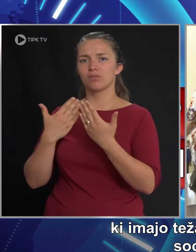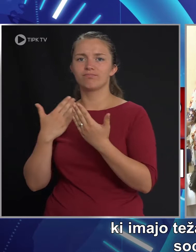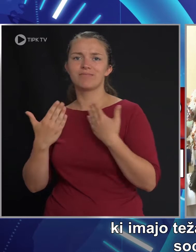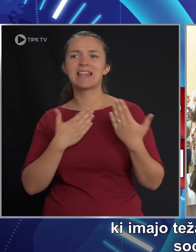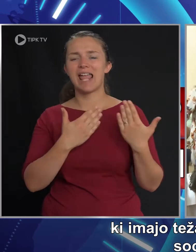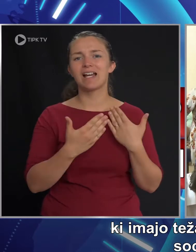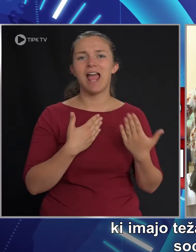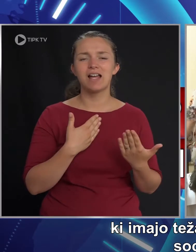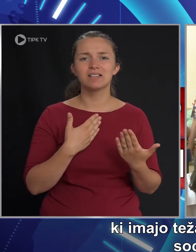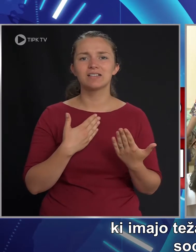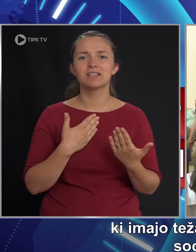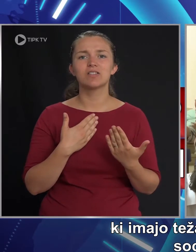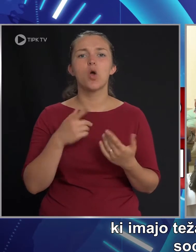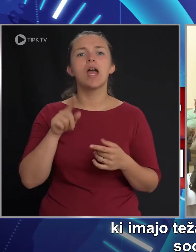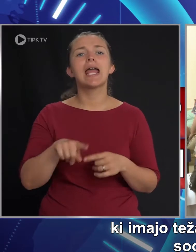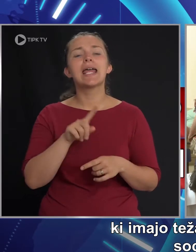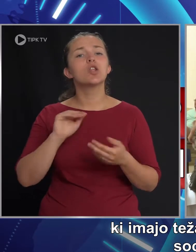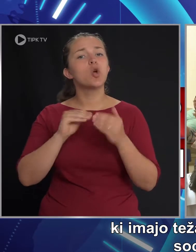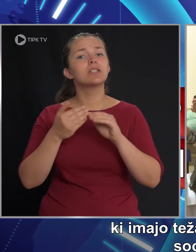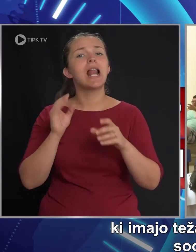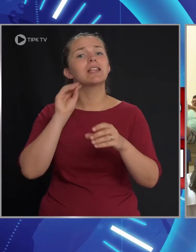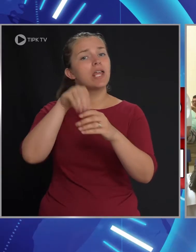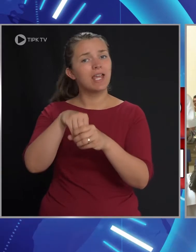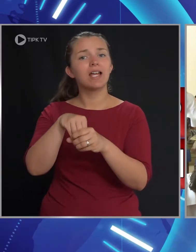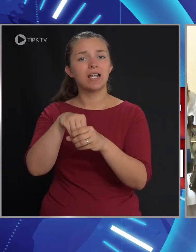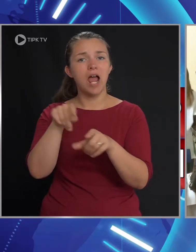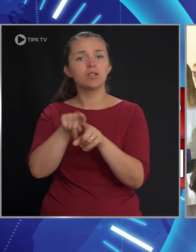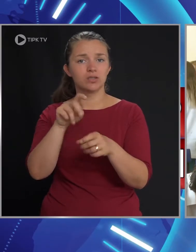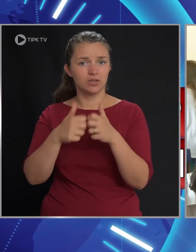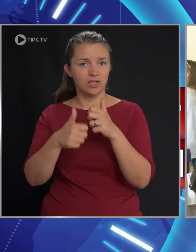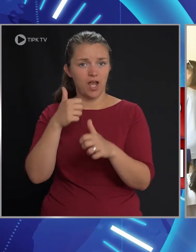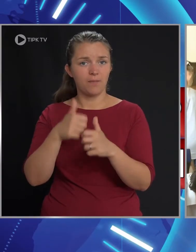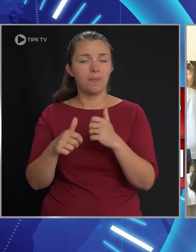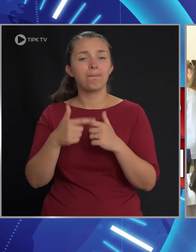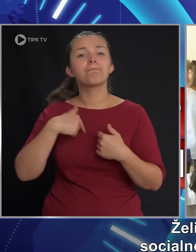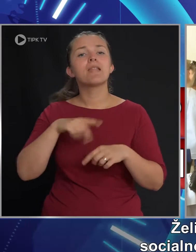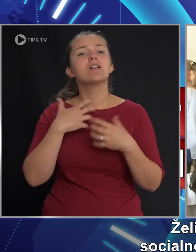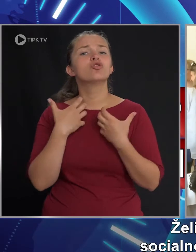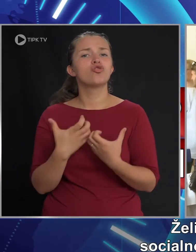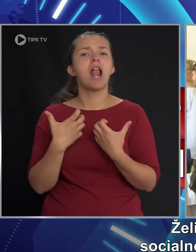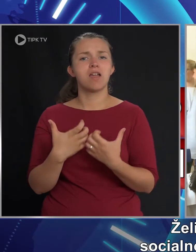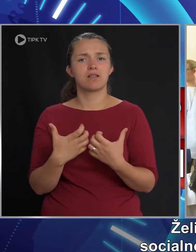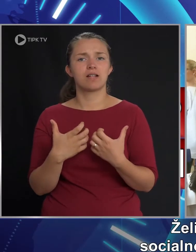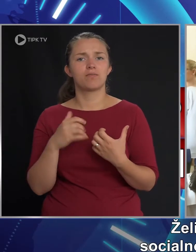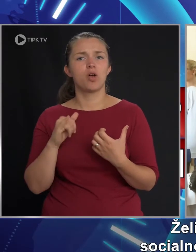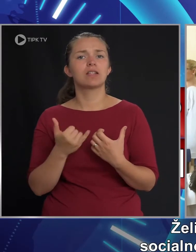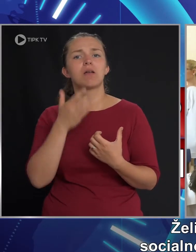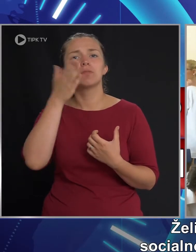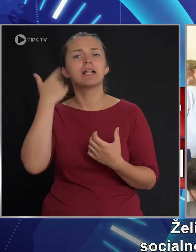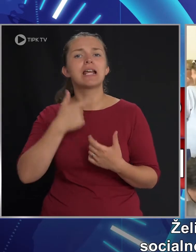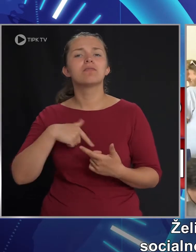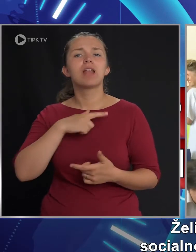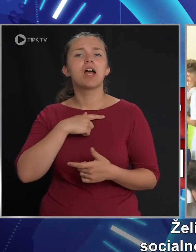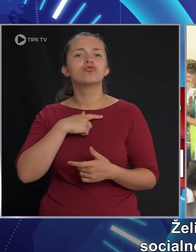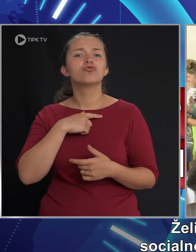social interaction, social integration. So we want our students